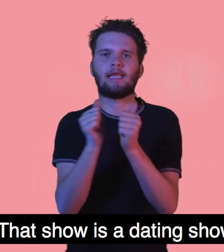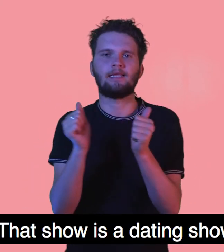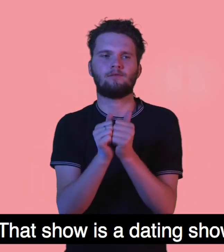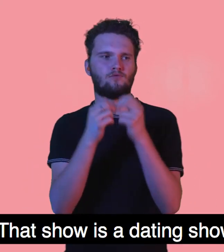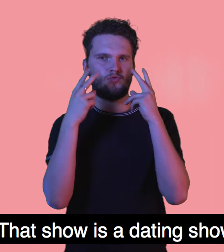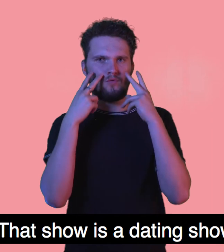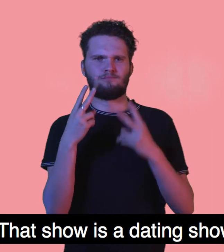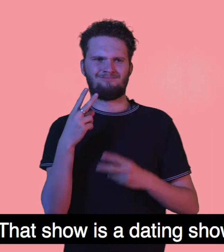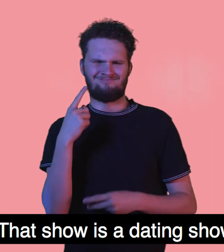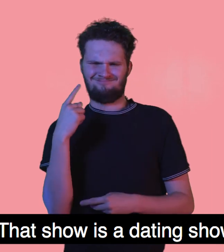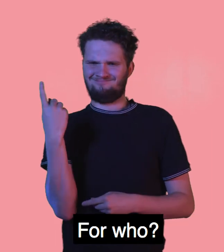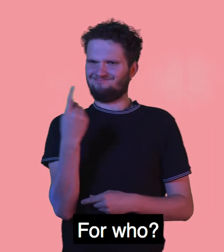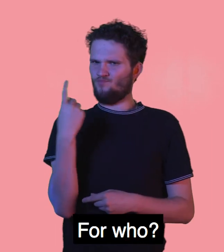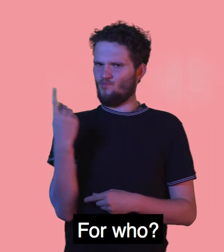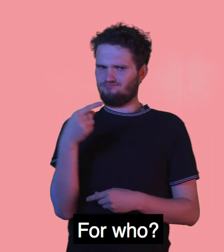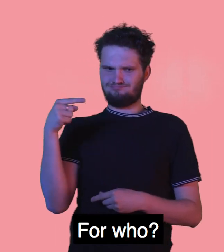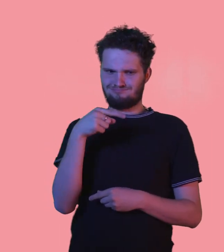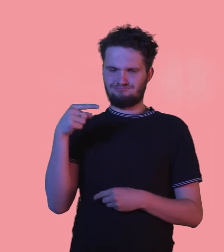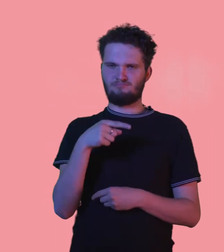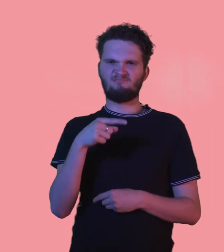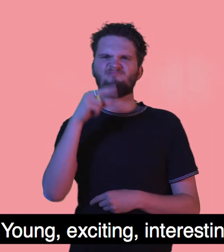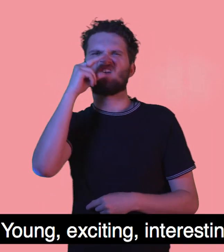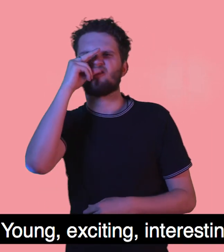That show is a dating show. For who?